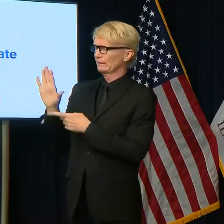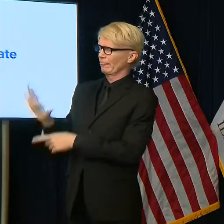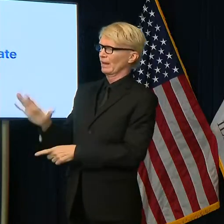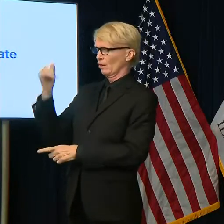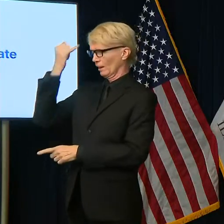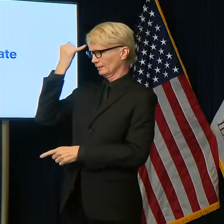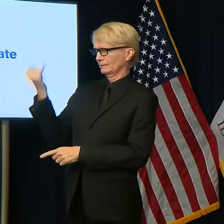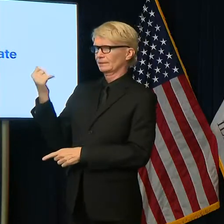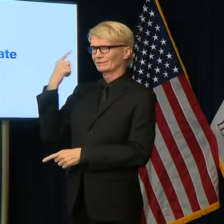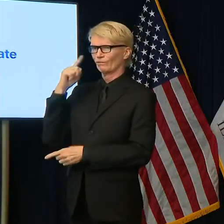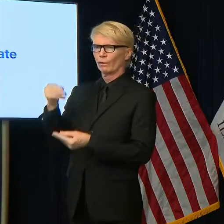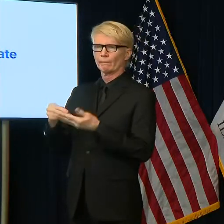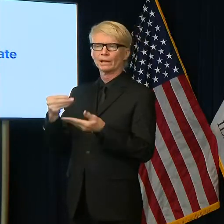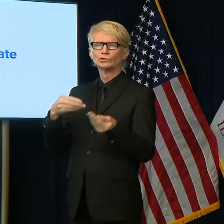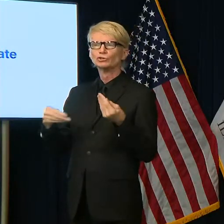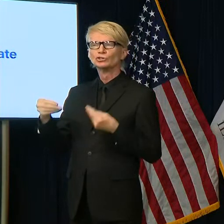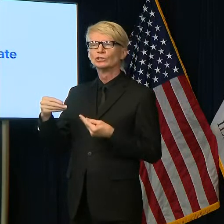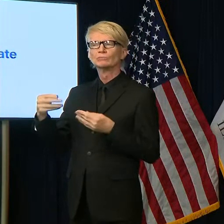for budget